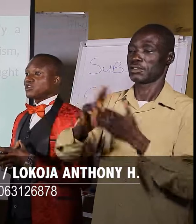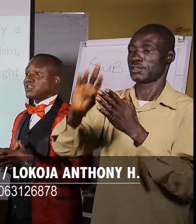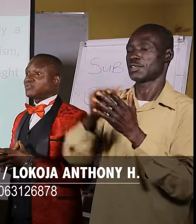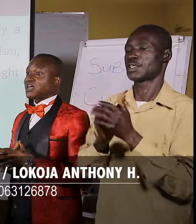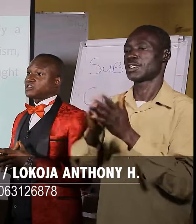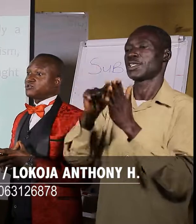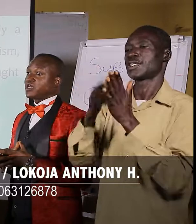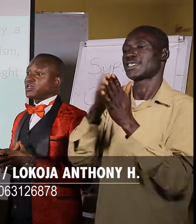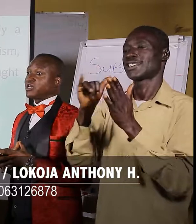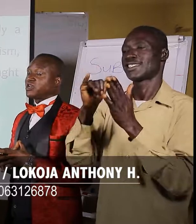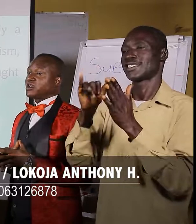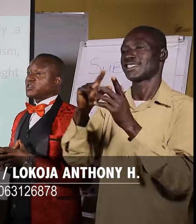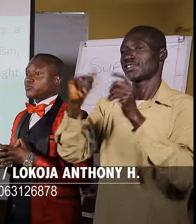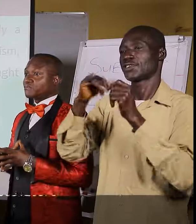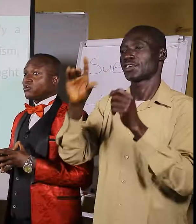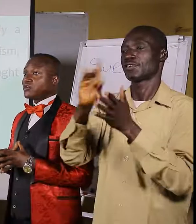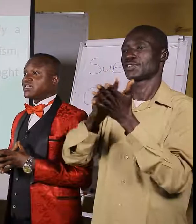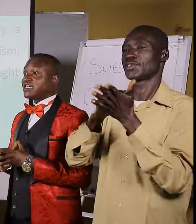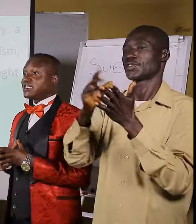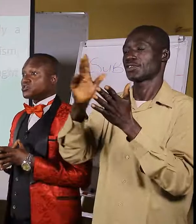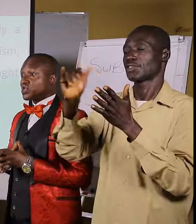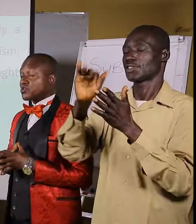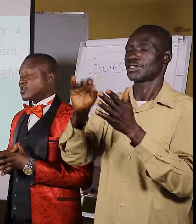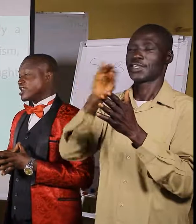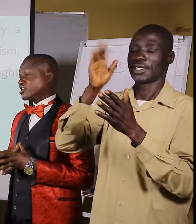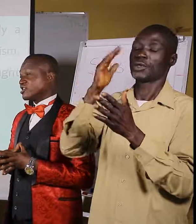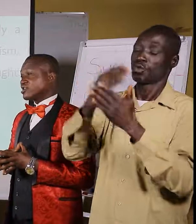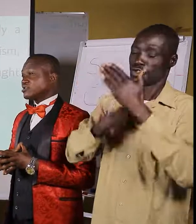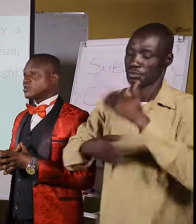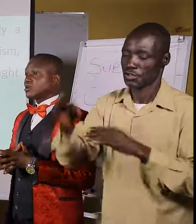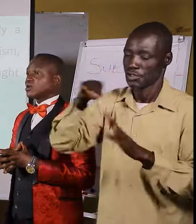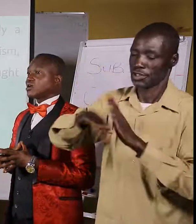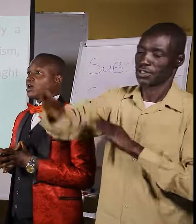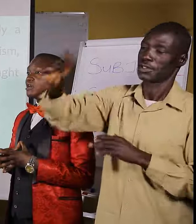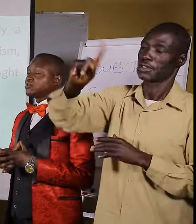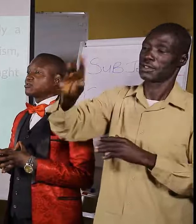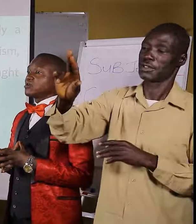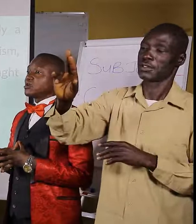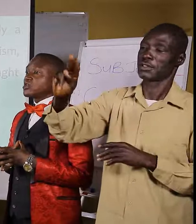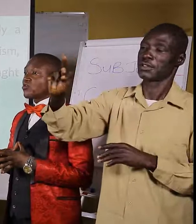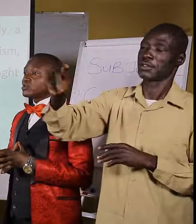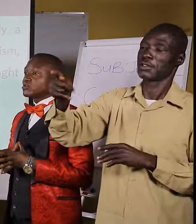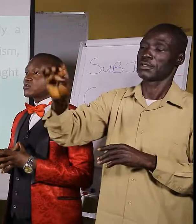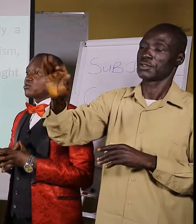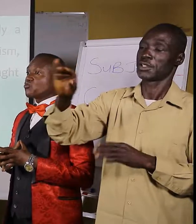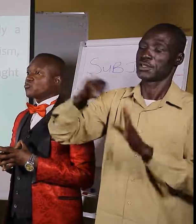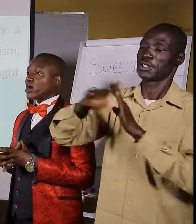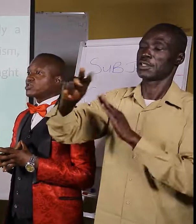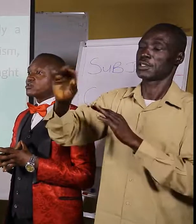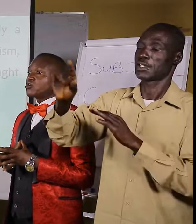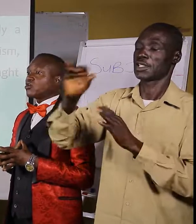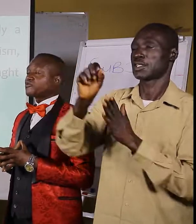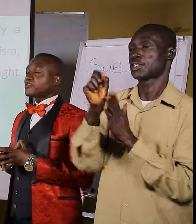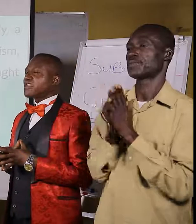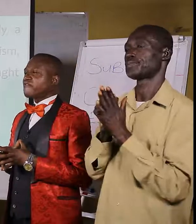Dr. Nnamdi Azikiwe. He was born in Zungeru in Niger State, and he was